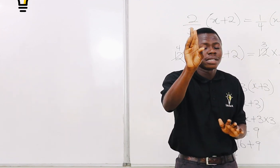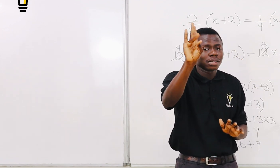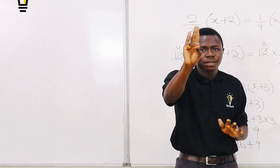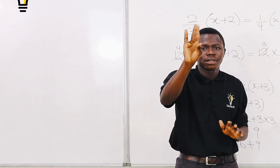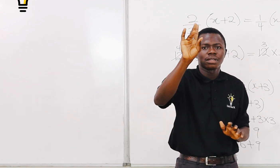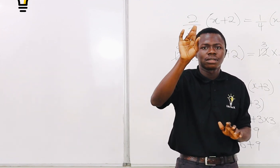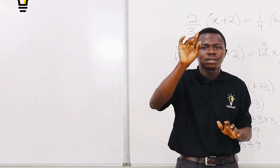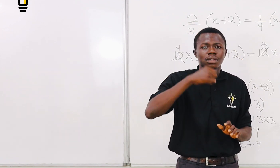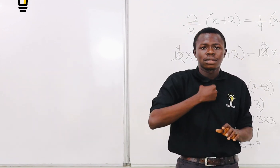Minus 7